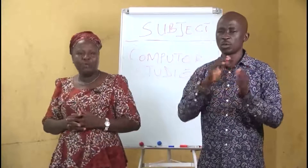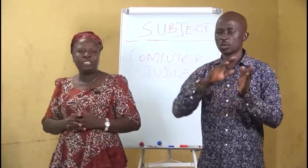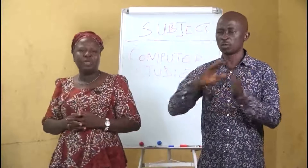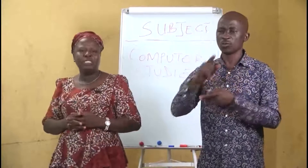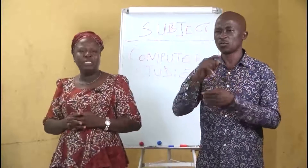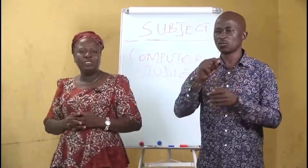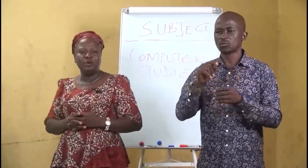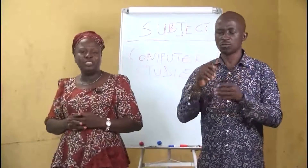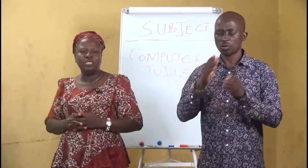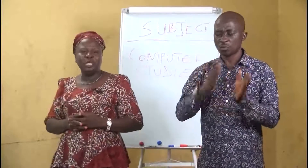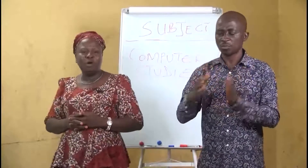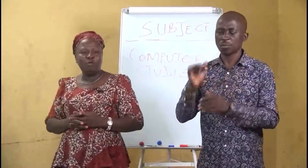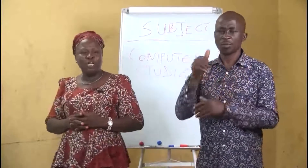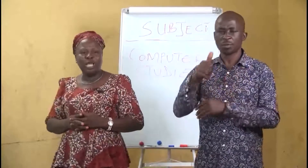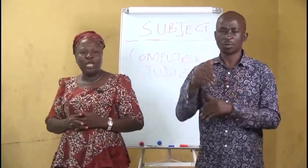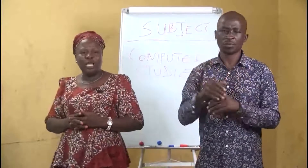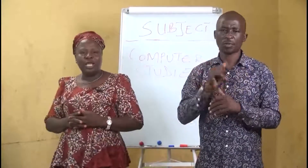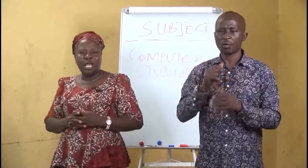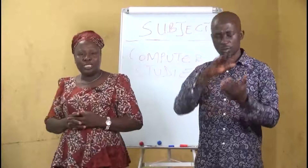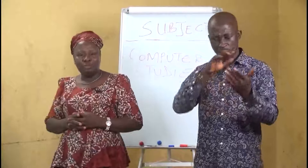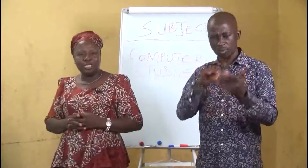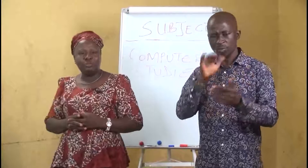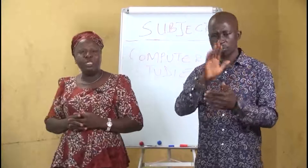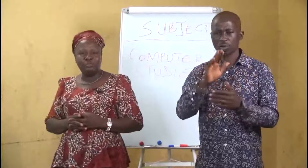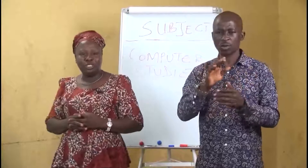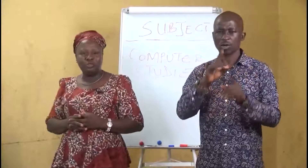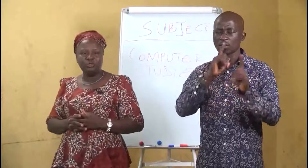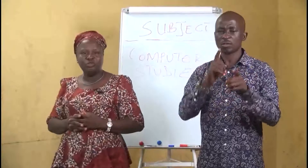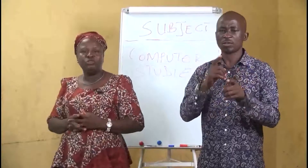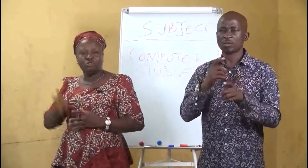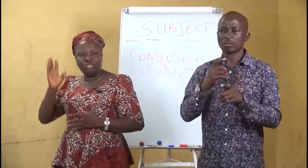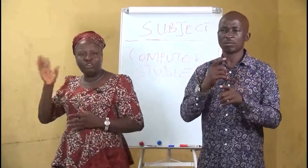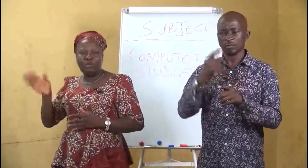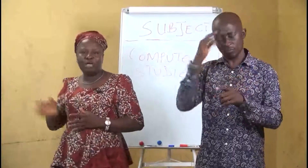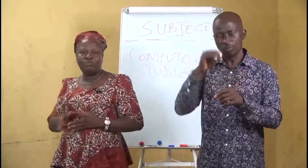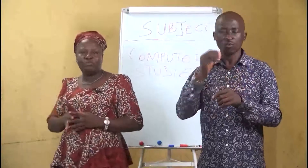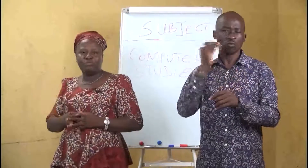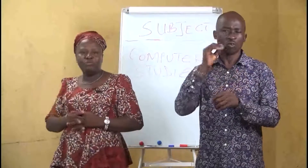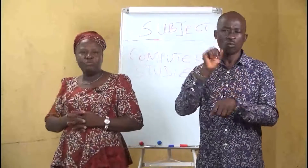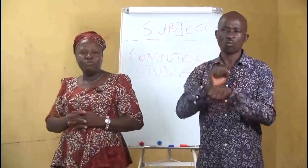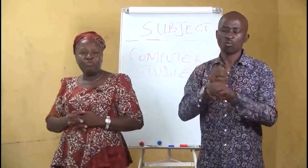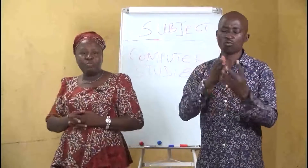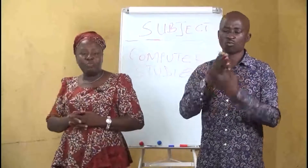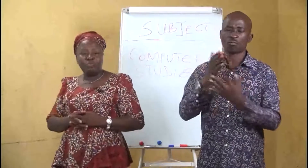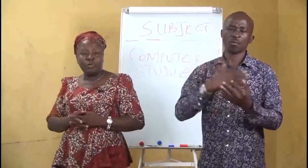and I will be expecting the results of the assignments being given to you through the number that I've